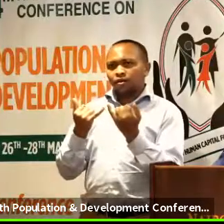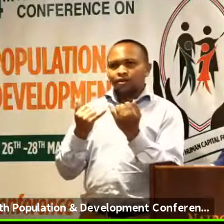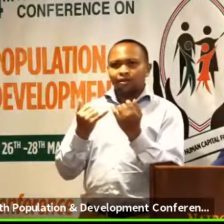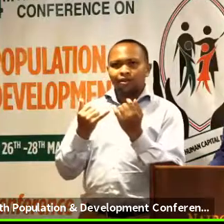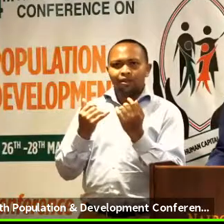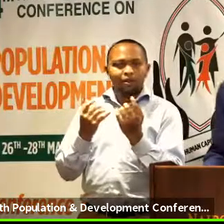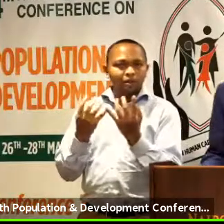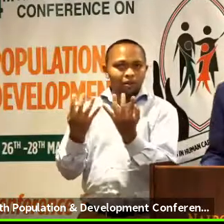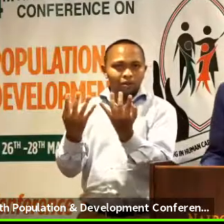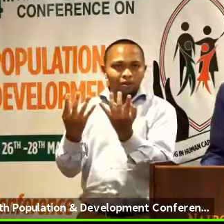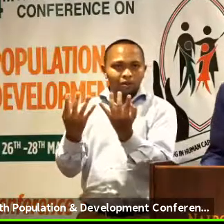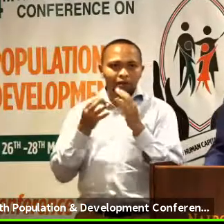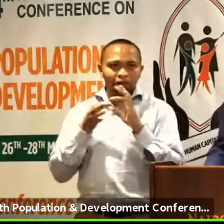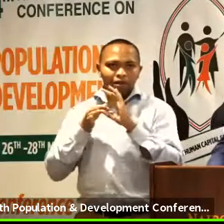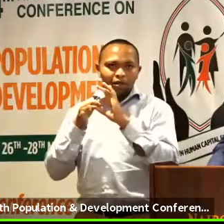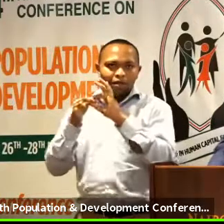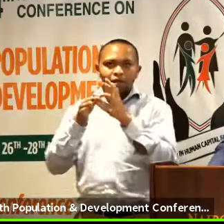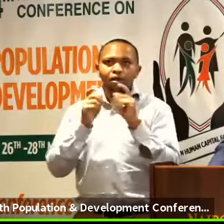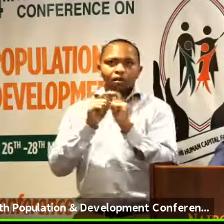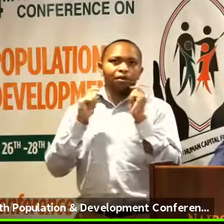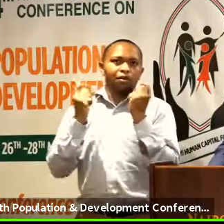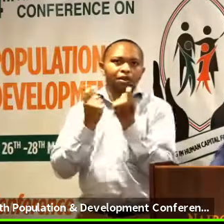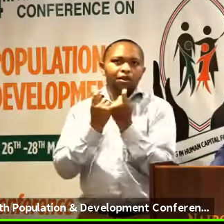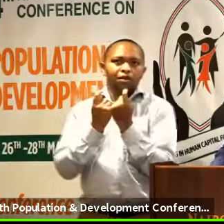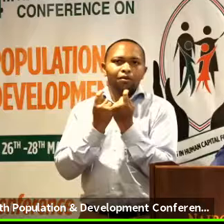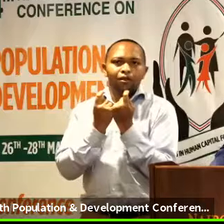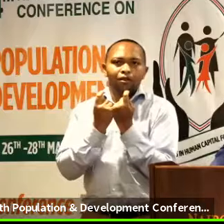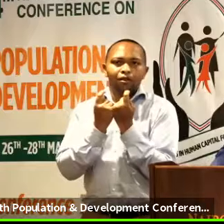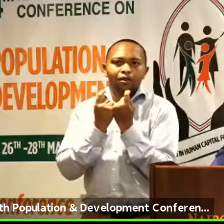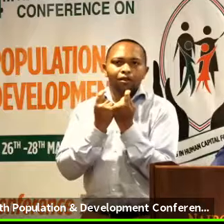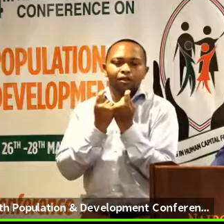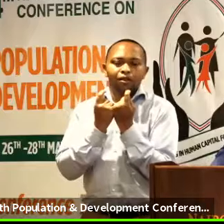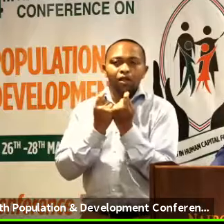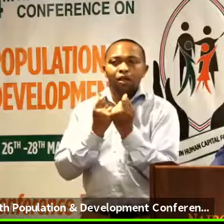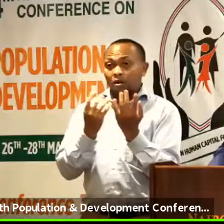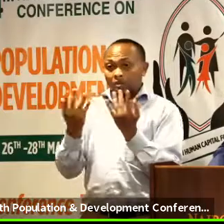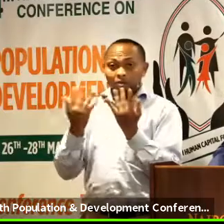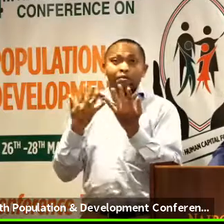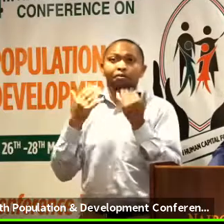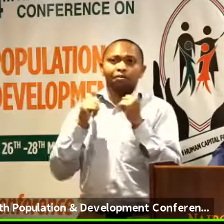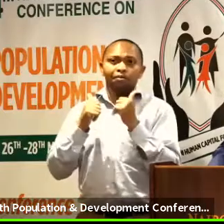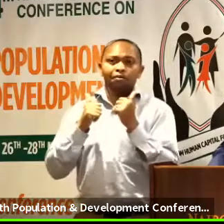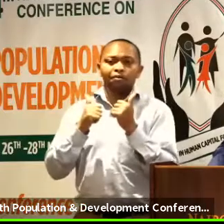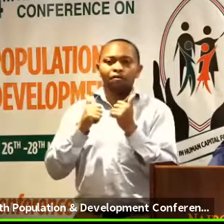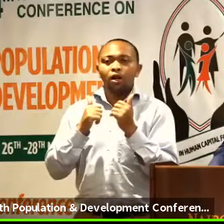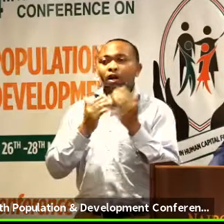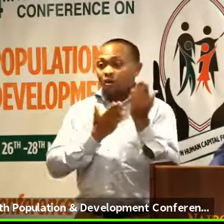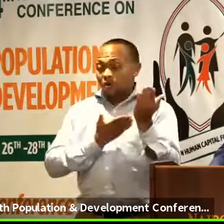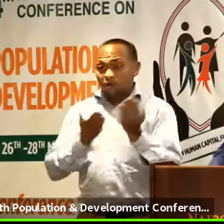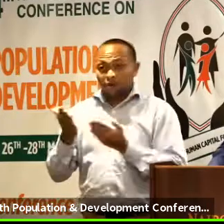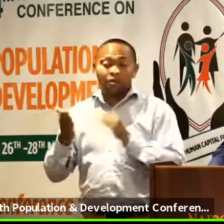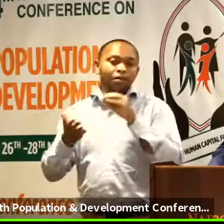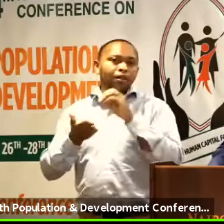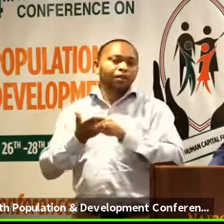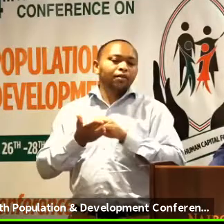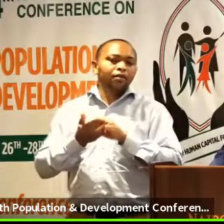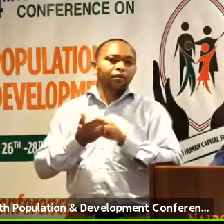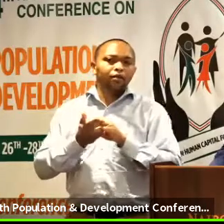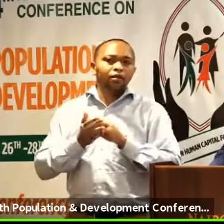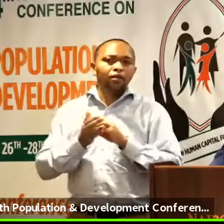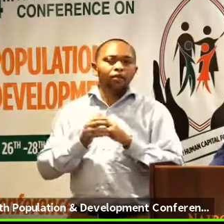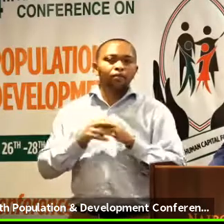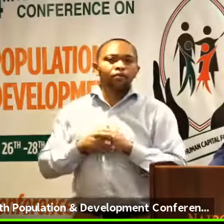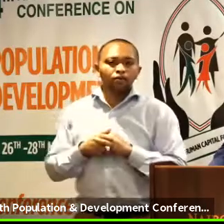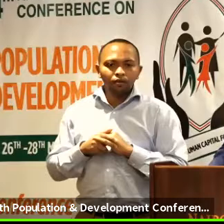all in the plenary. Whole team, I think we have all the other thematic areas are back. I want to again welcome you back to the main